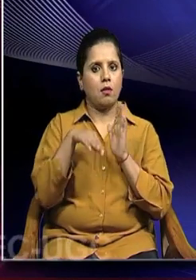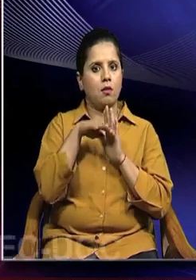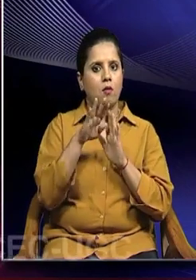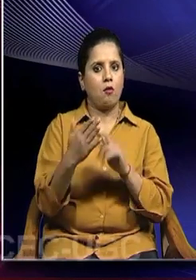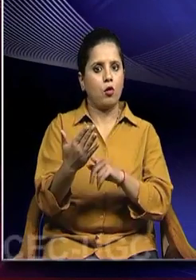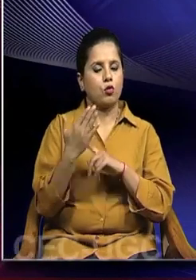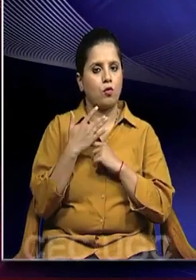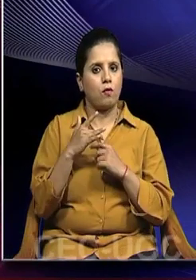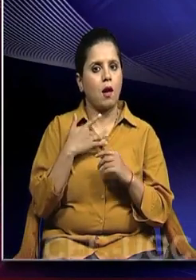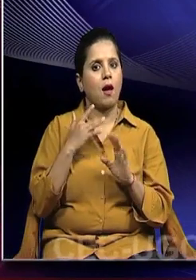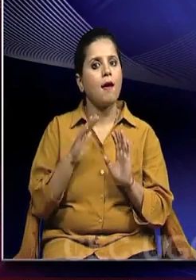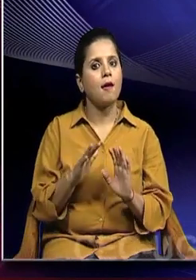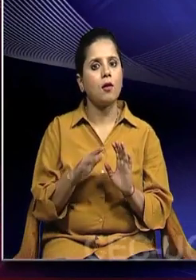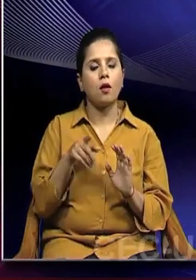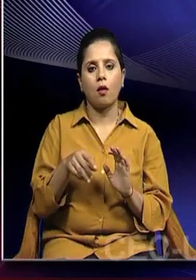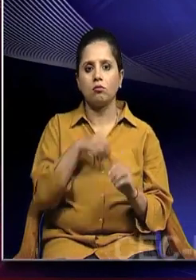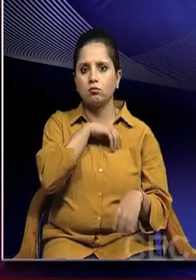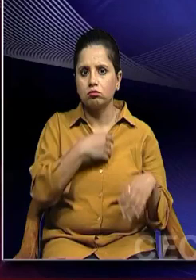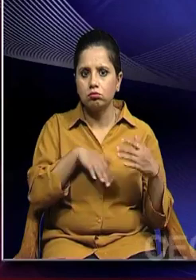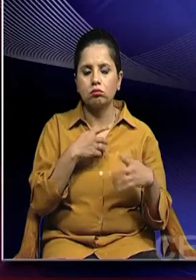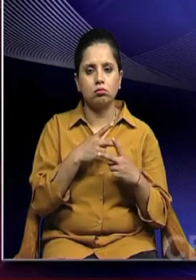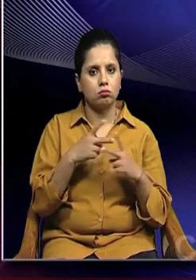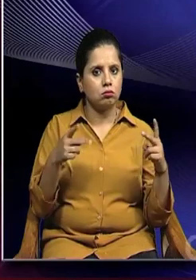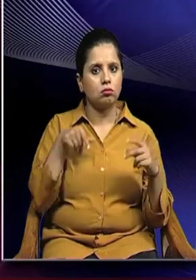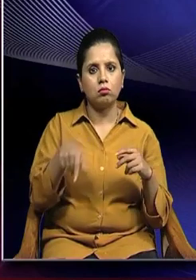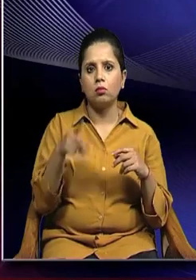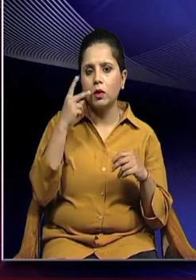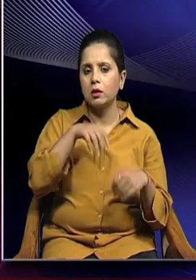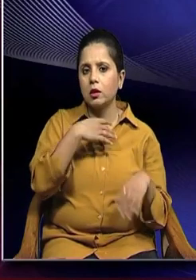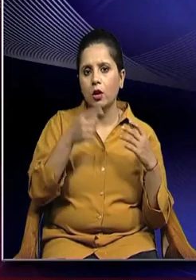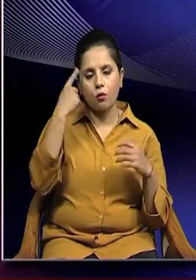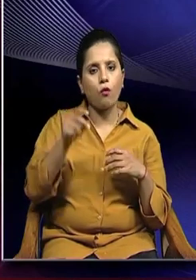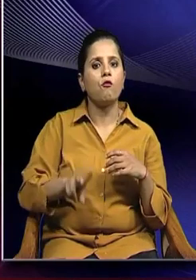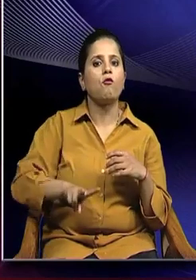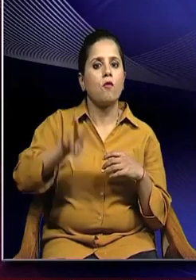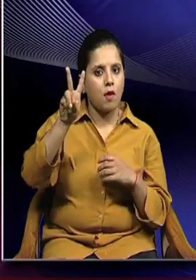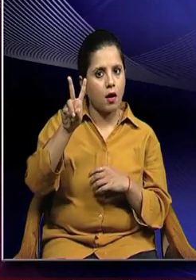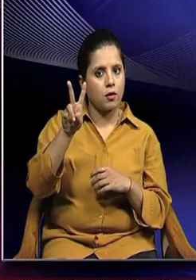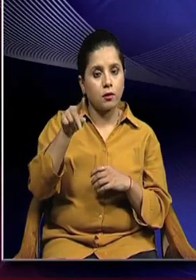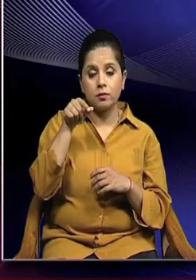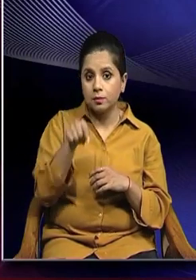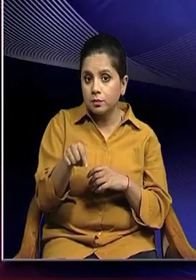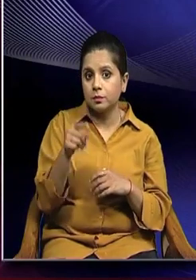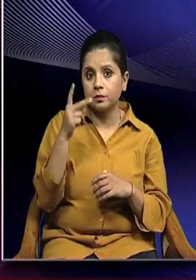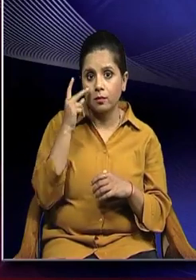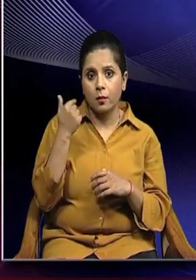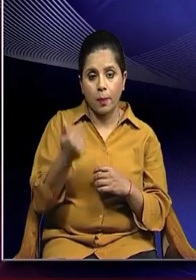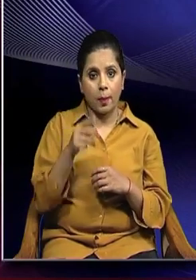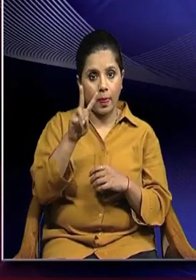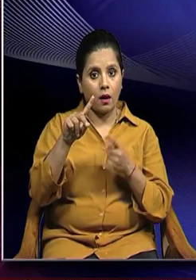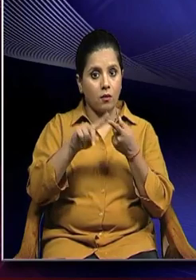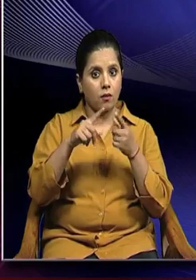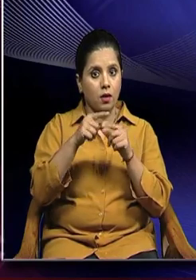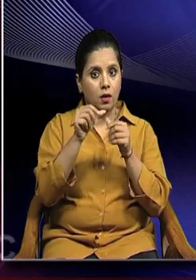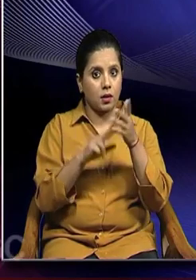us another level of struggle, which is called struggle for values. So this Vedantic